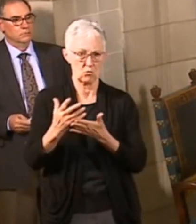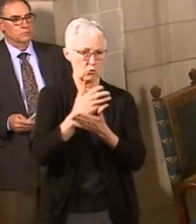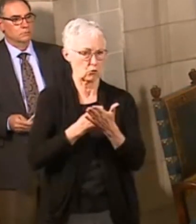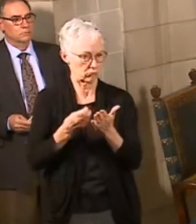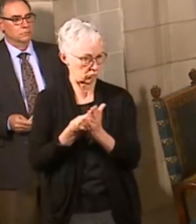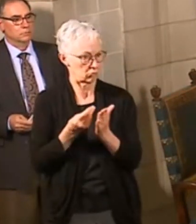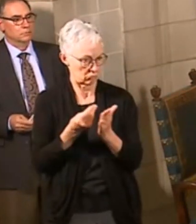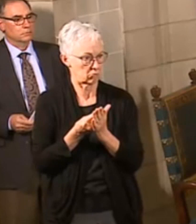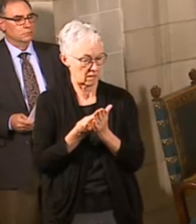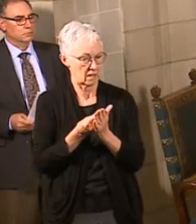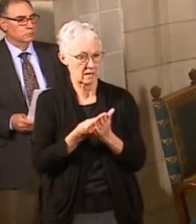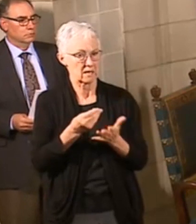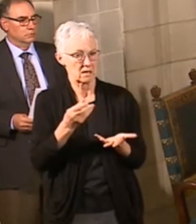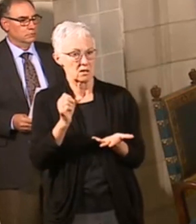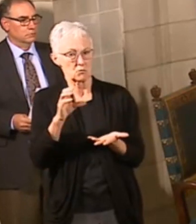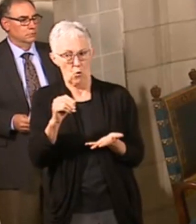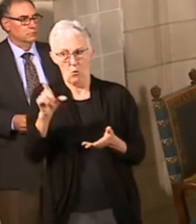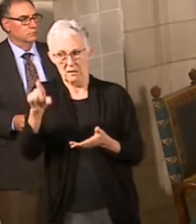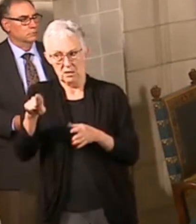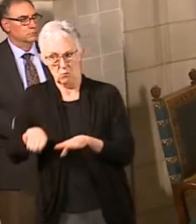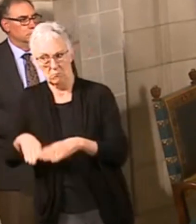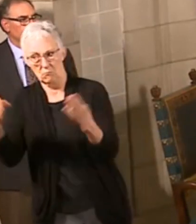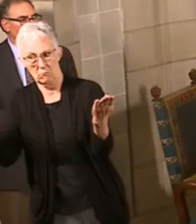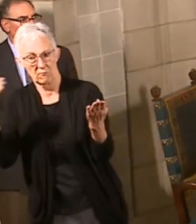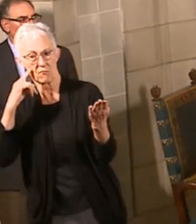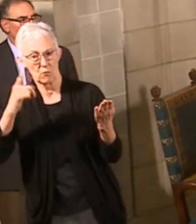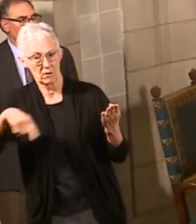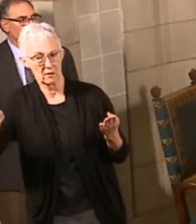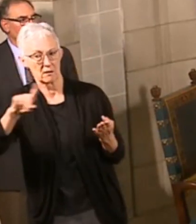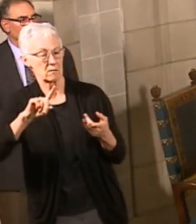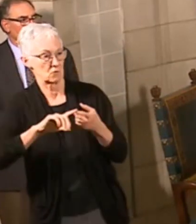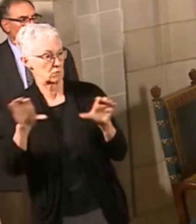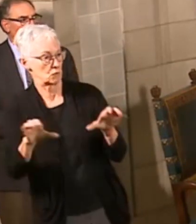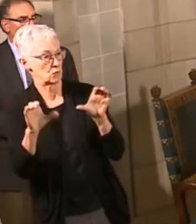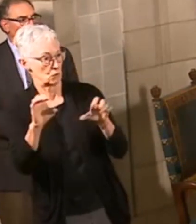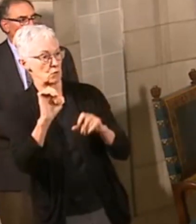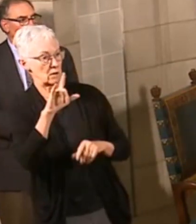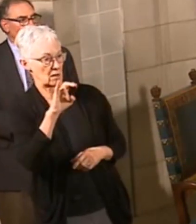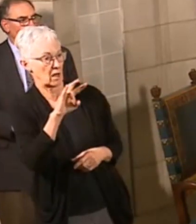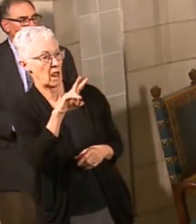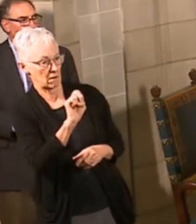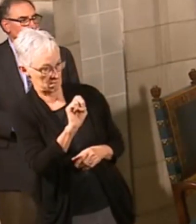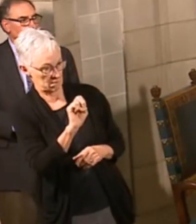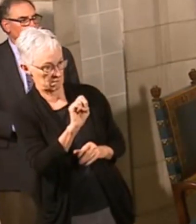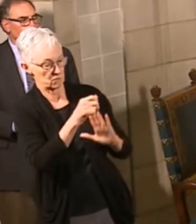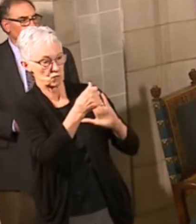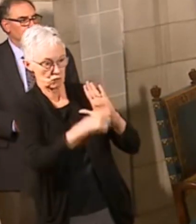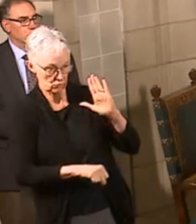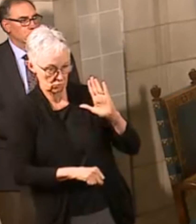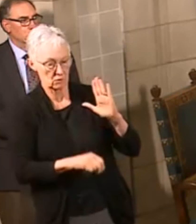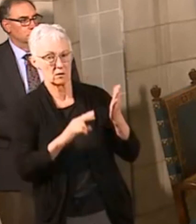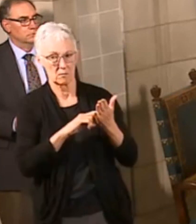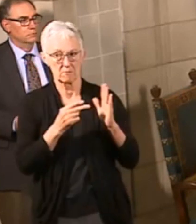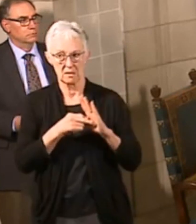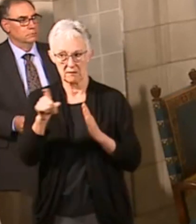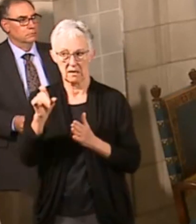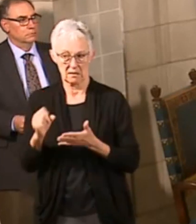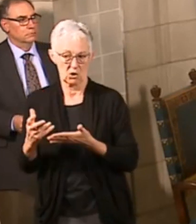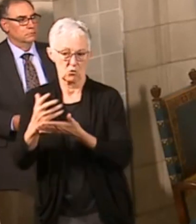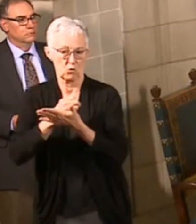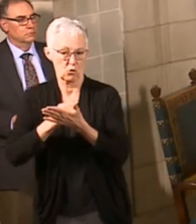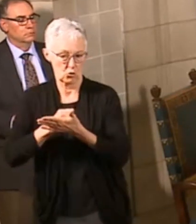they're available to help take care of coronavirus patients, we want them to be able to have a revenue source to be able to stay in